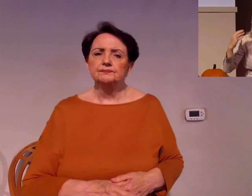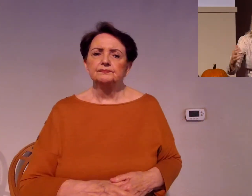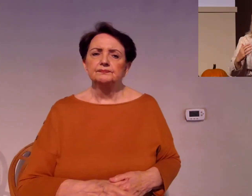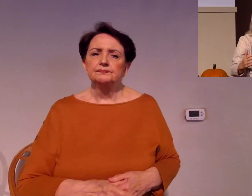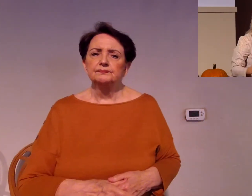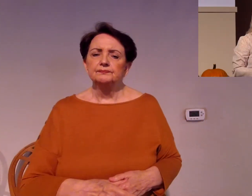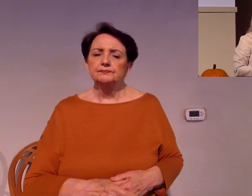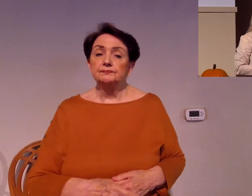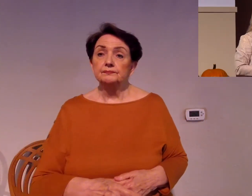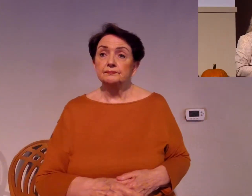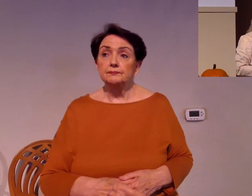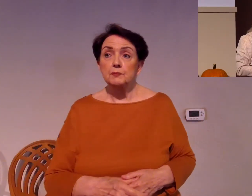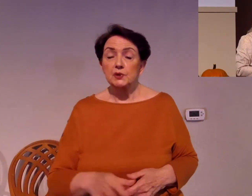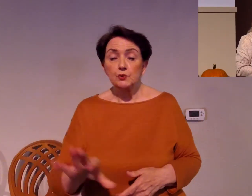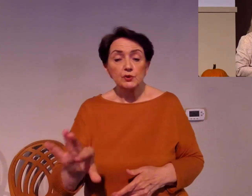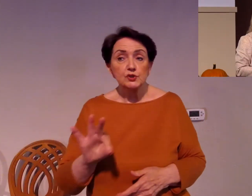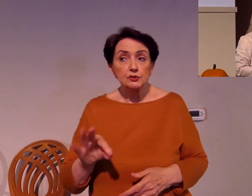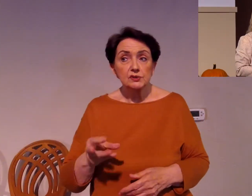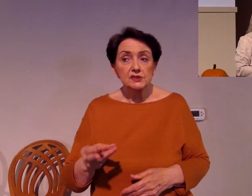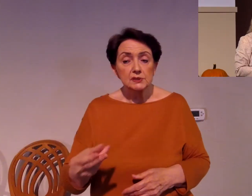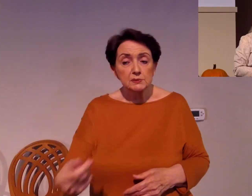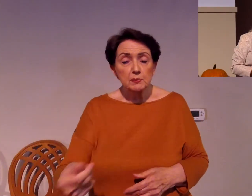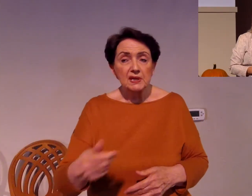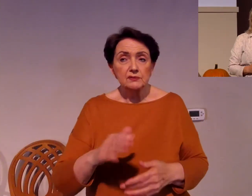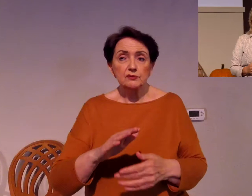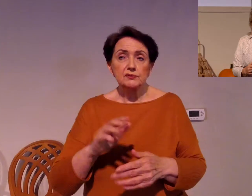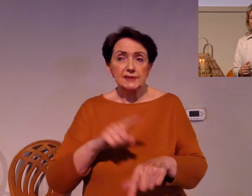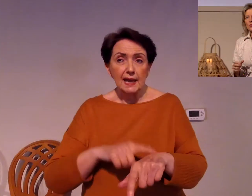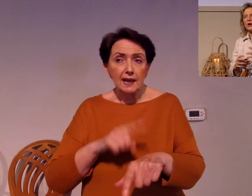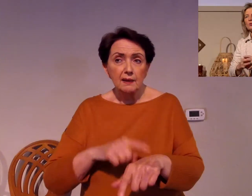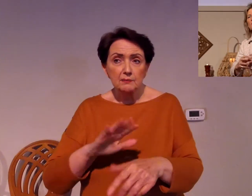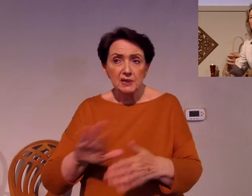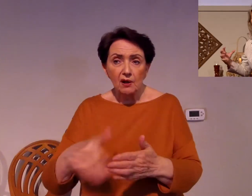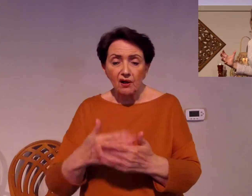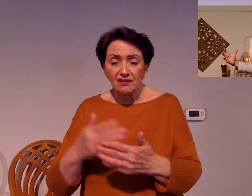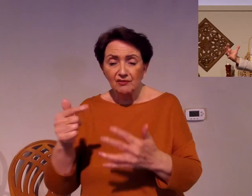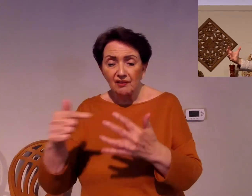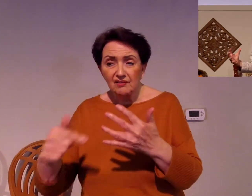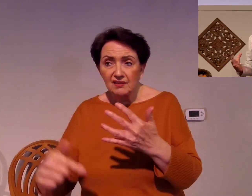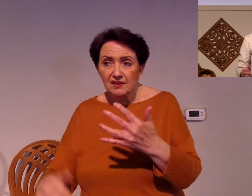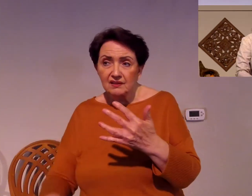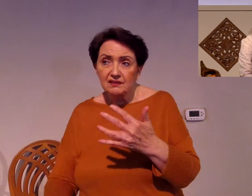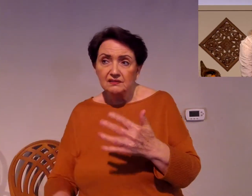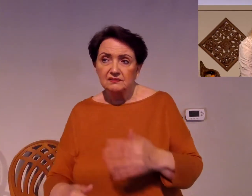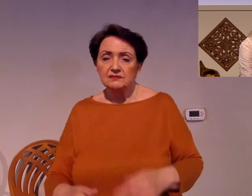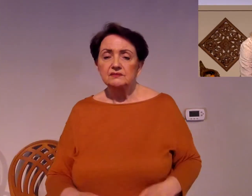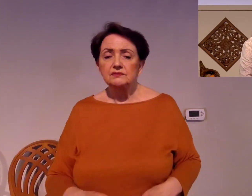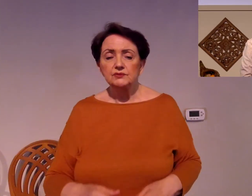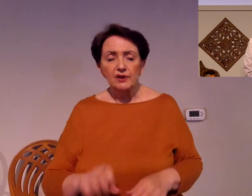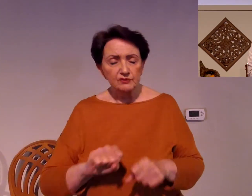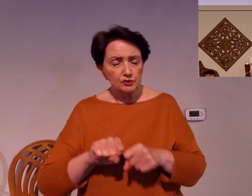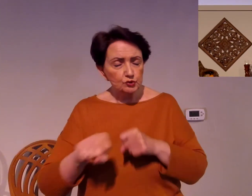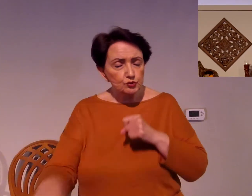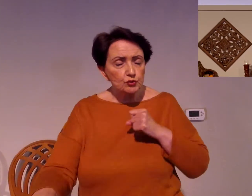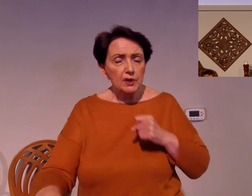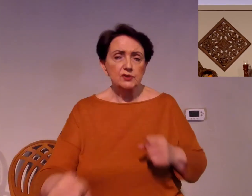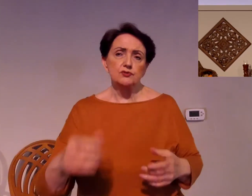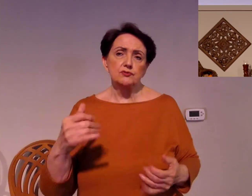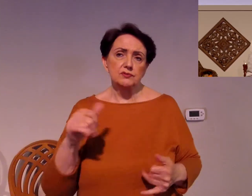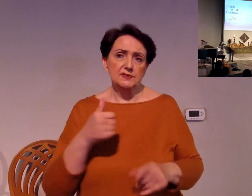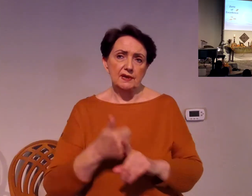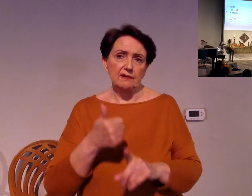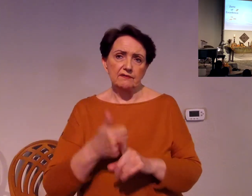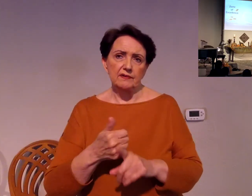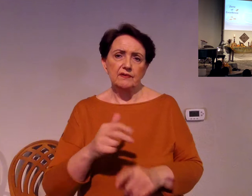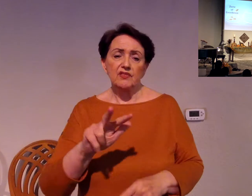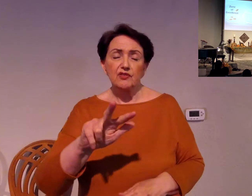But do we choose to spend our time in all of those things? So we've got to stretch ourselves. So that's the second zone. The